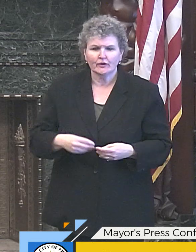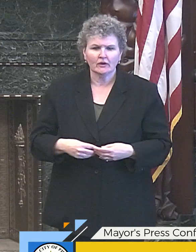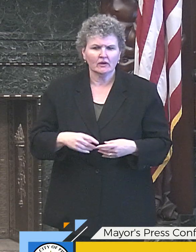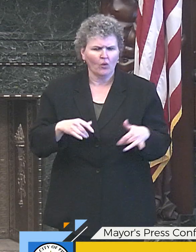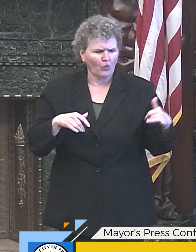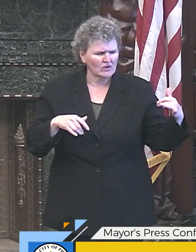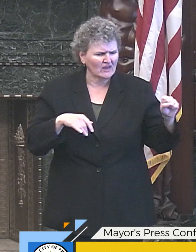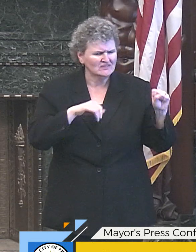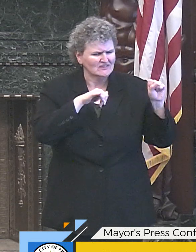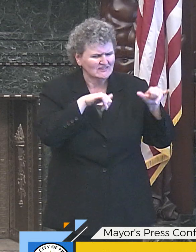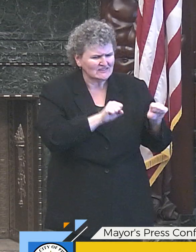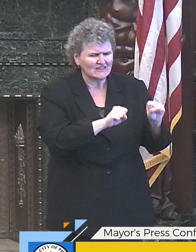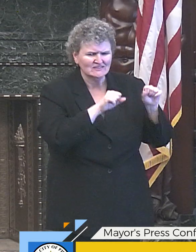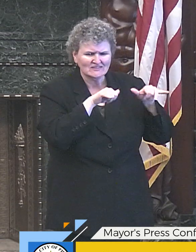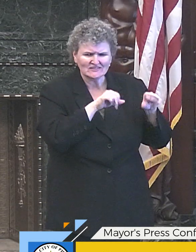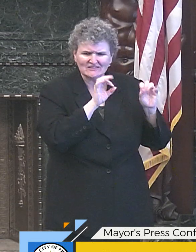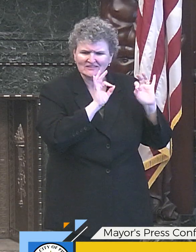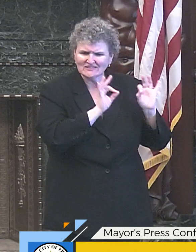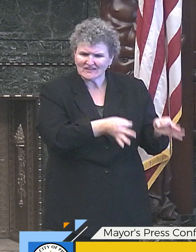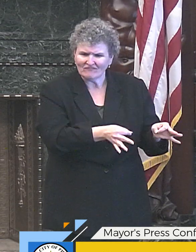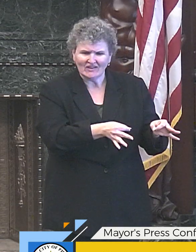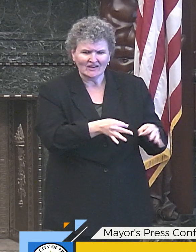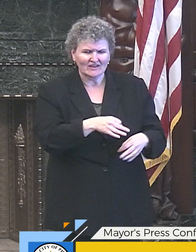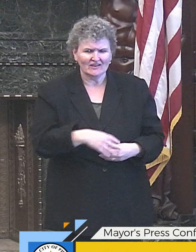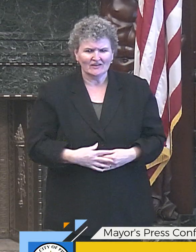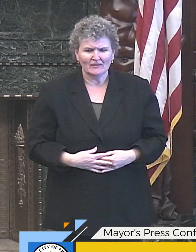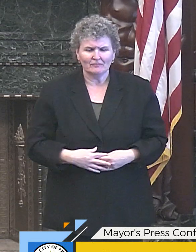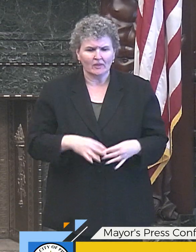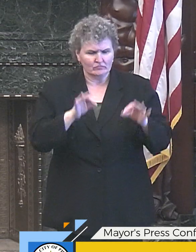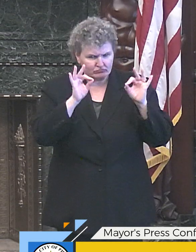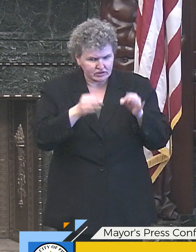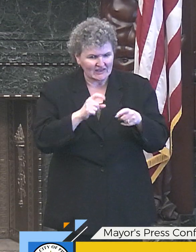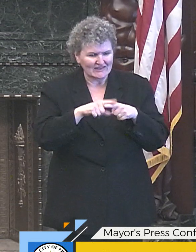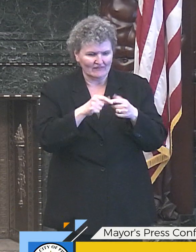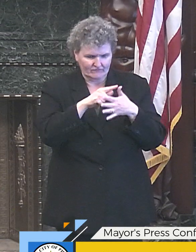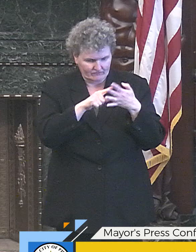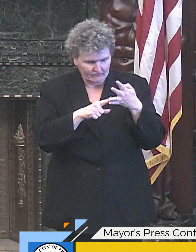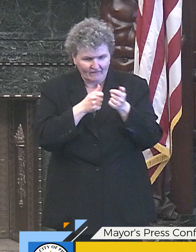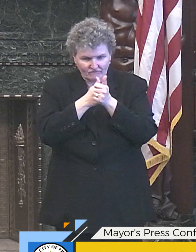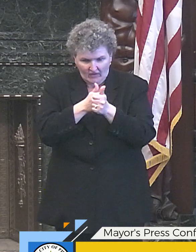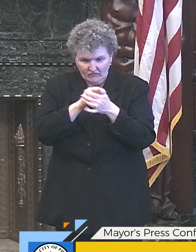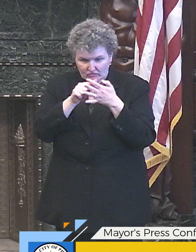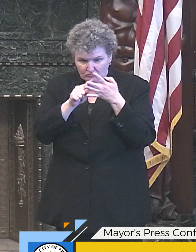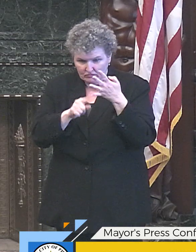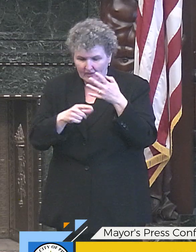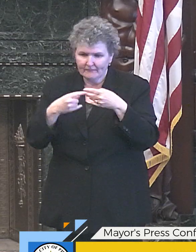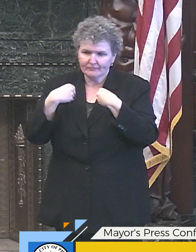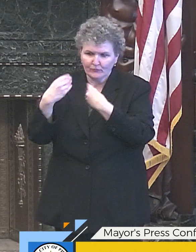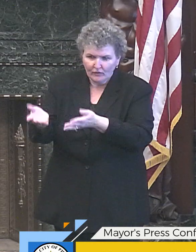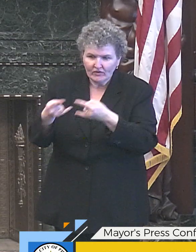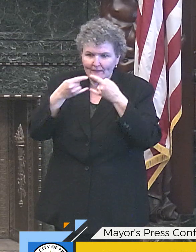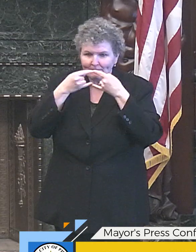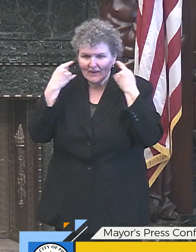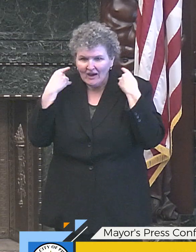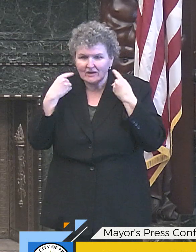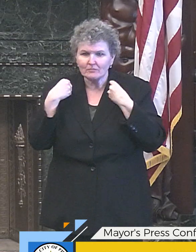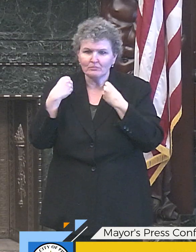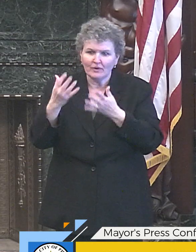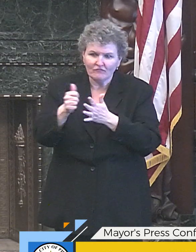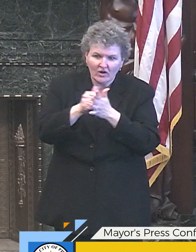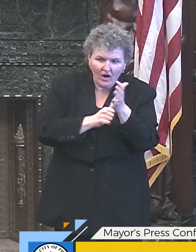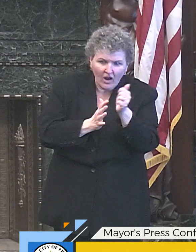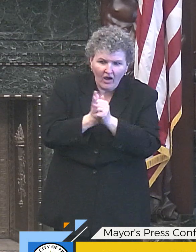number of safety measures that are being provided. So everyone has been provided a mask. They're provided